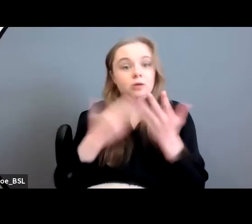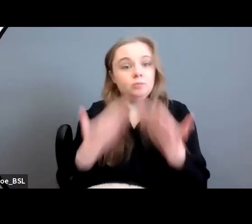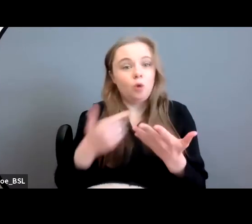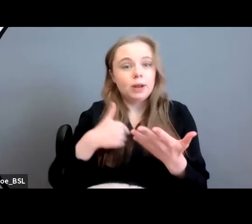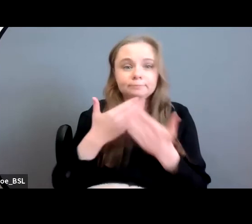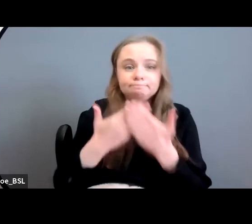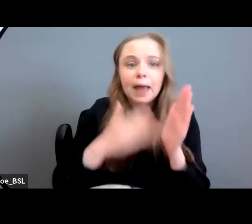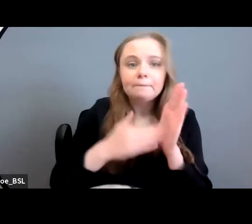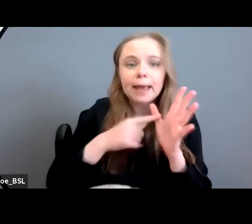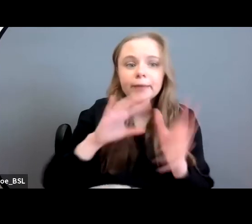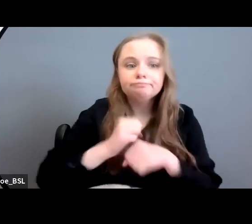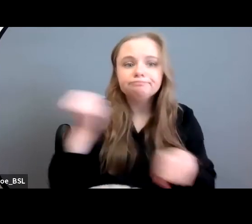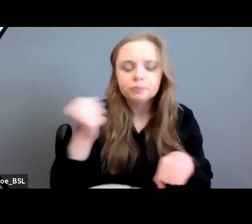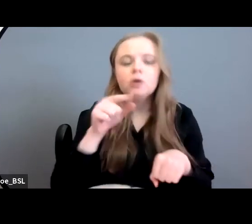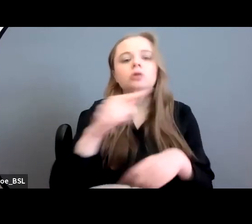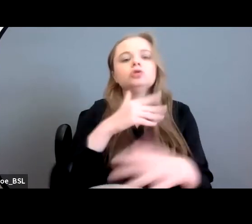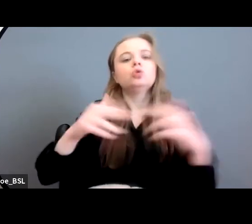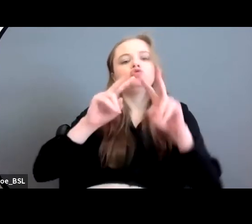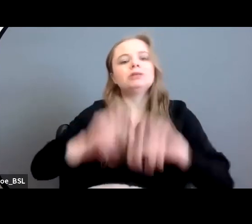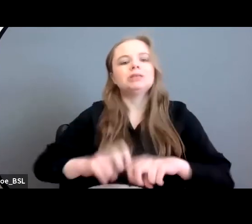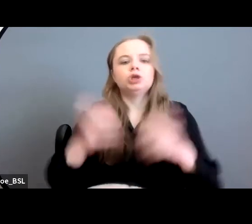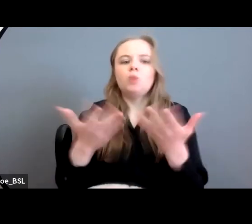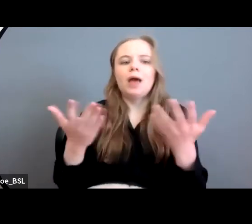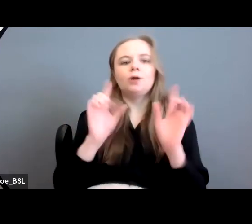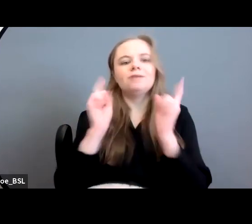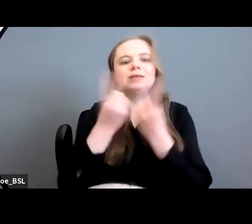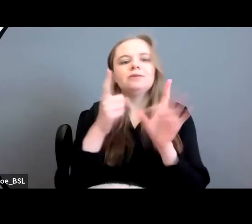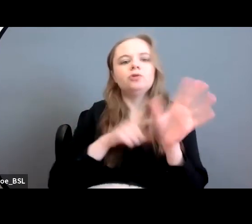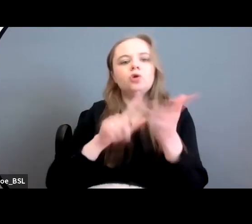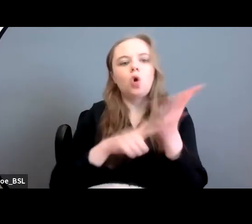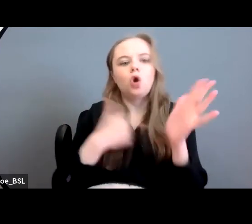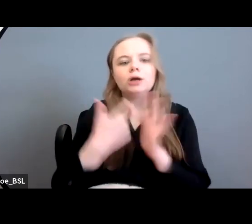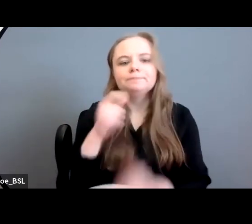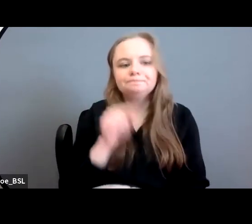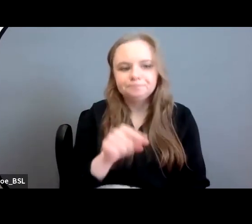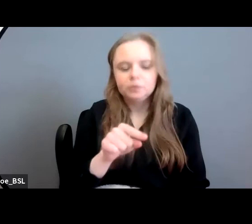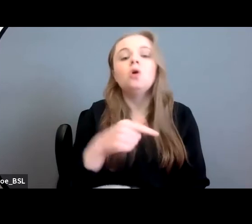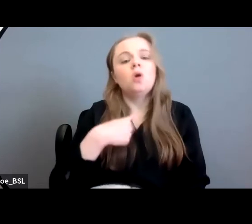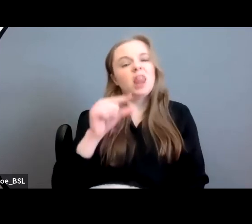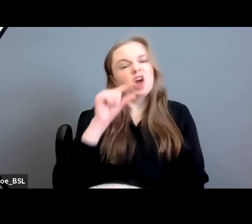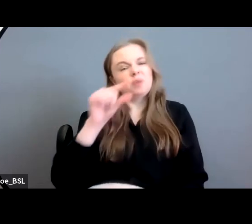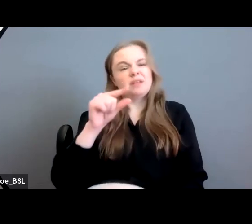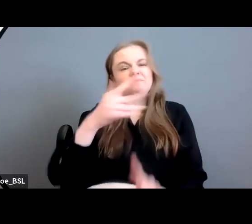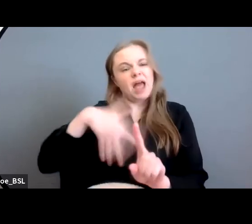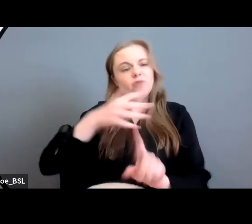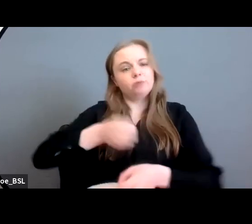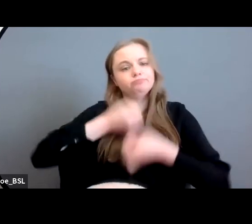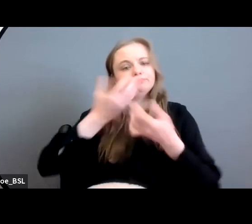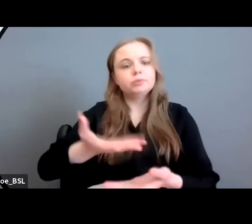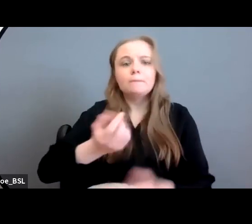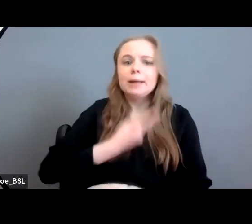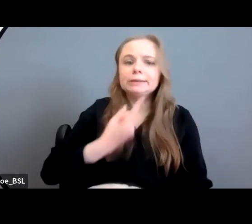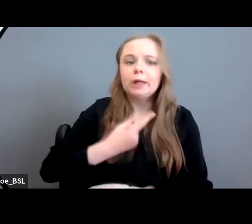social research at the University of York. And I thought I'd just give you a little bit of background about myself